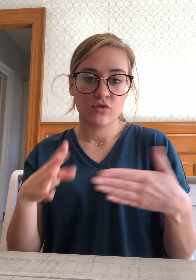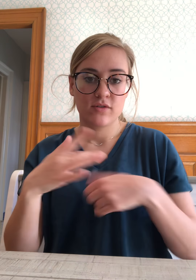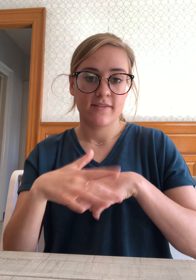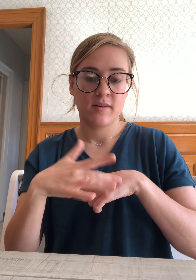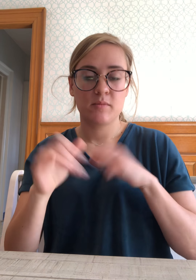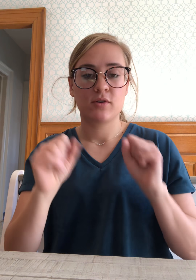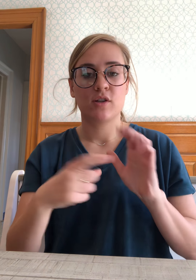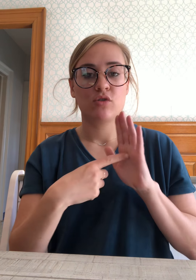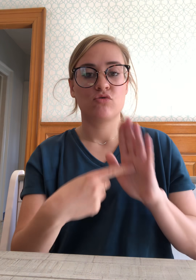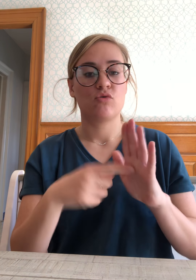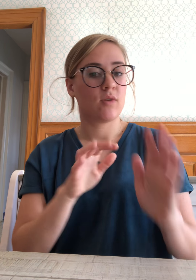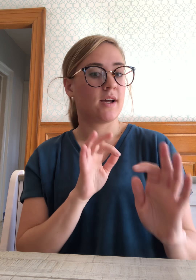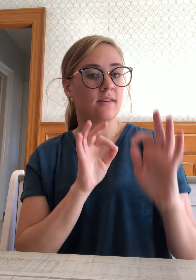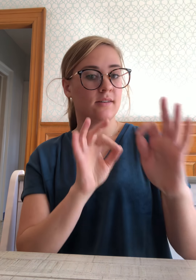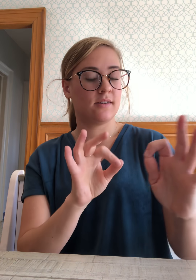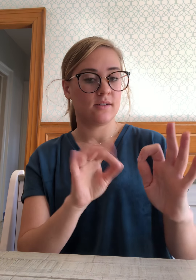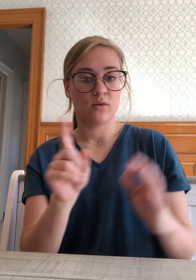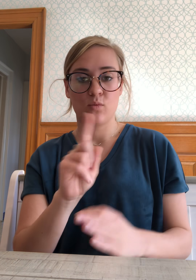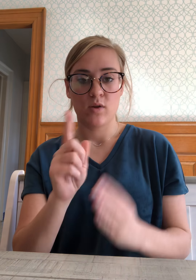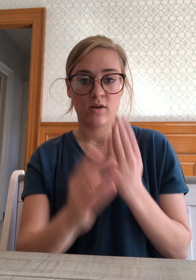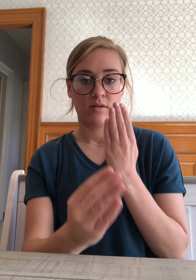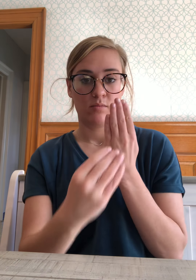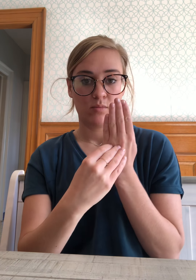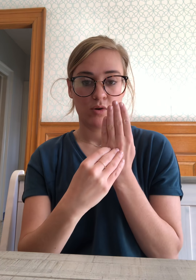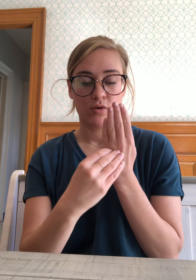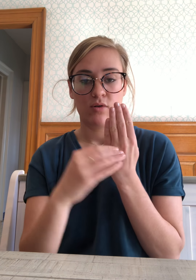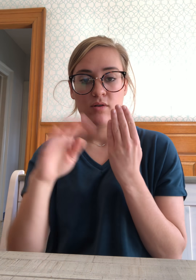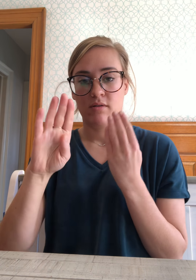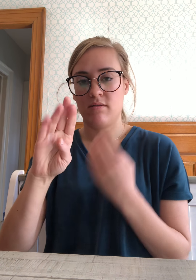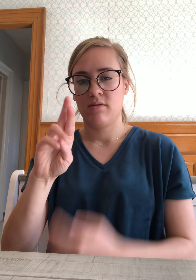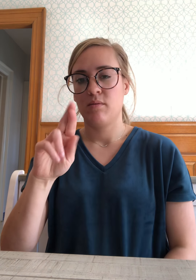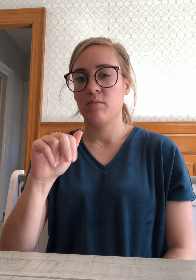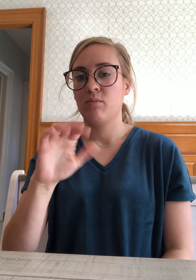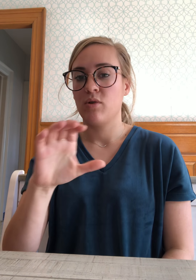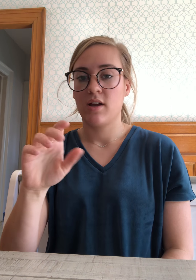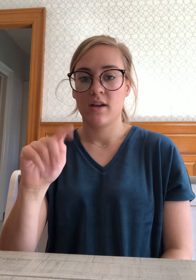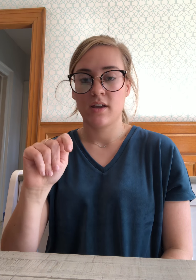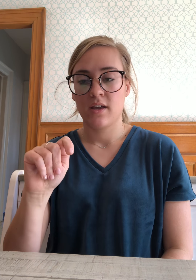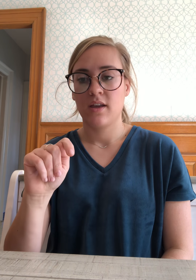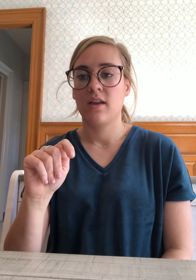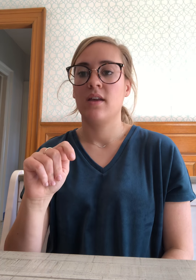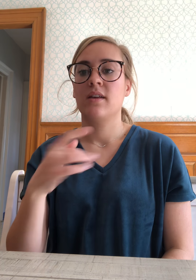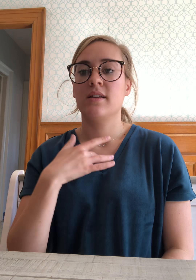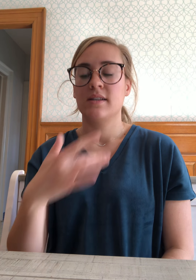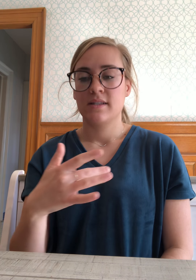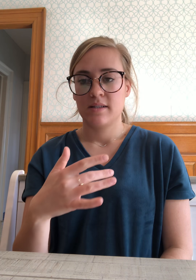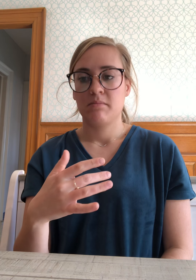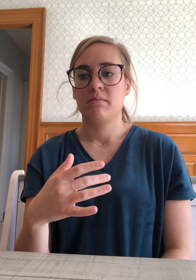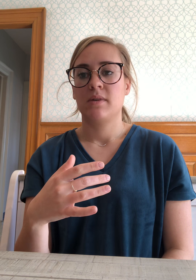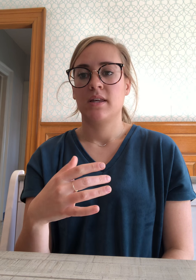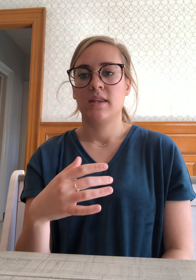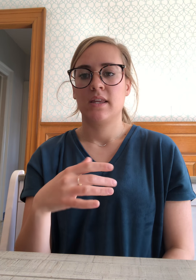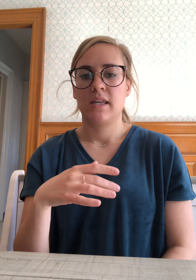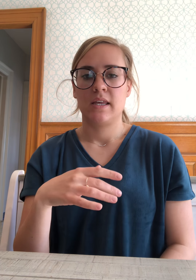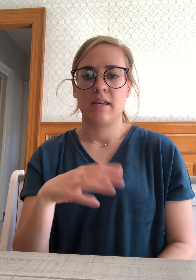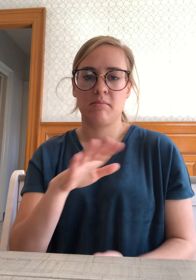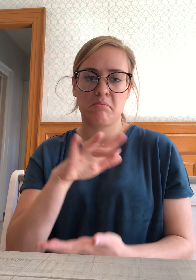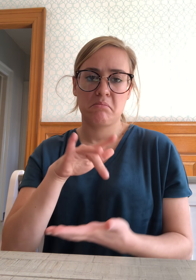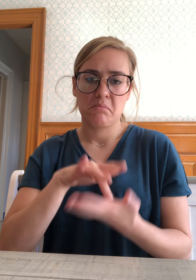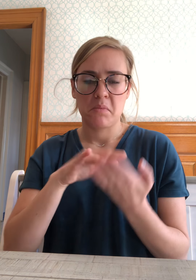placement. Generally, though, the brackets are placed at the midway position in height